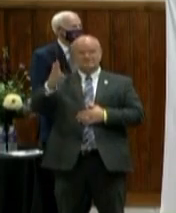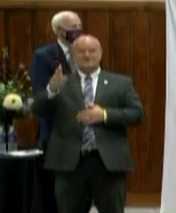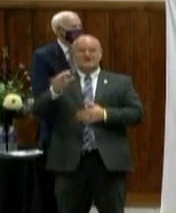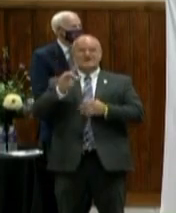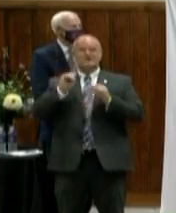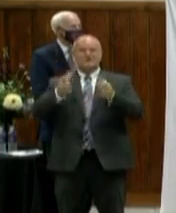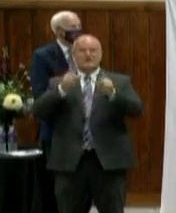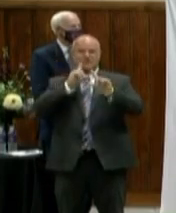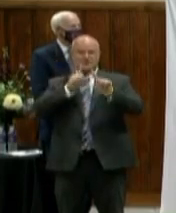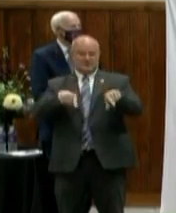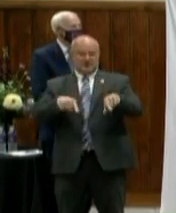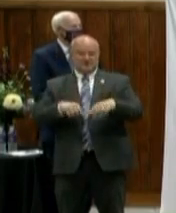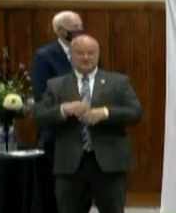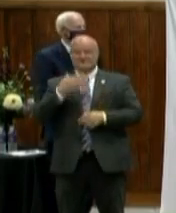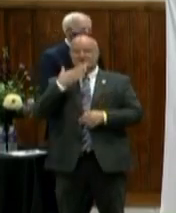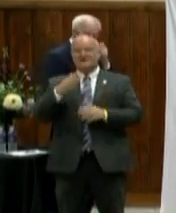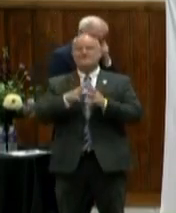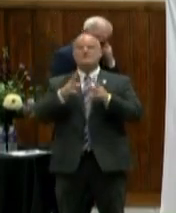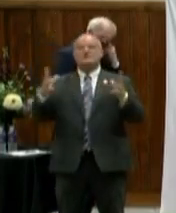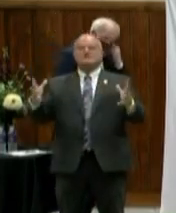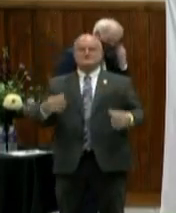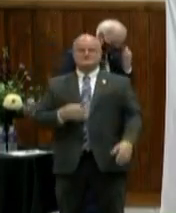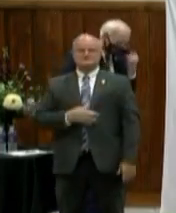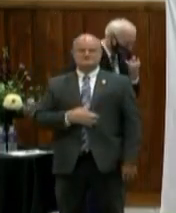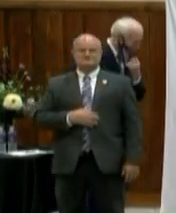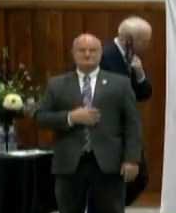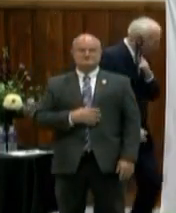rapid response to this. Thank you very much.